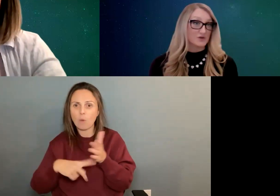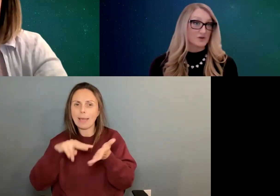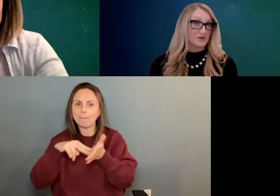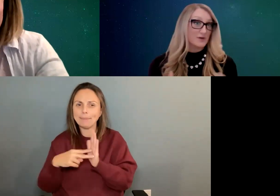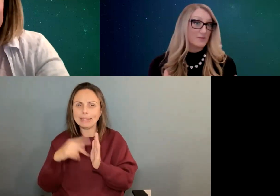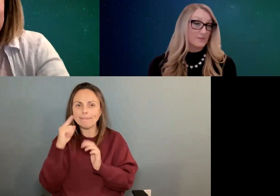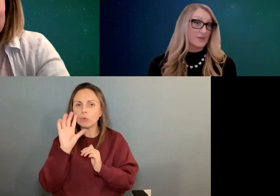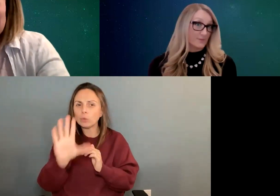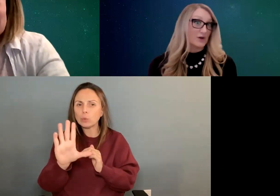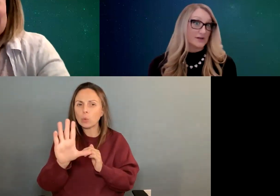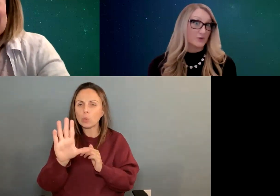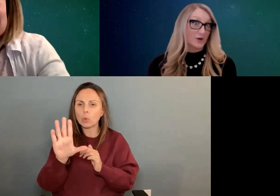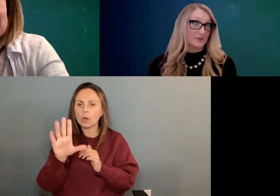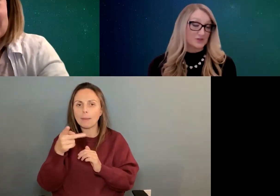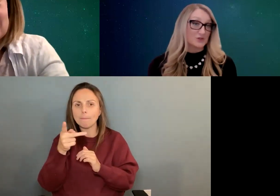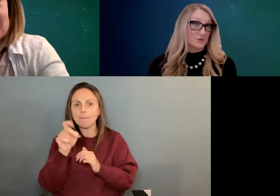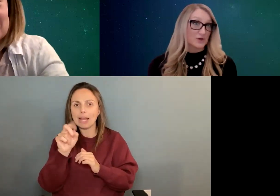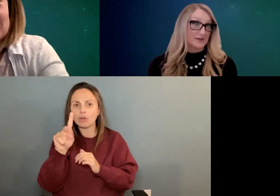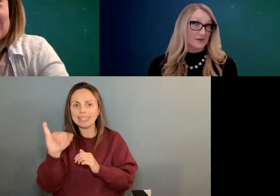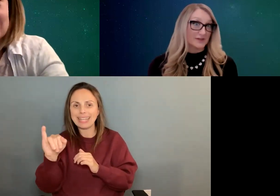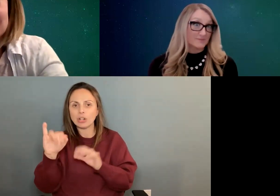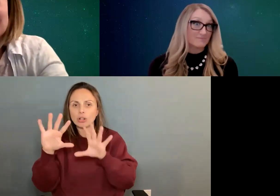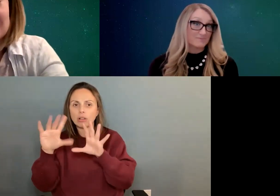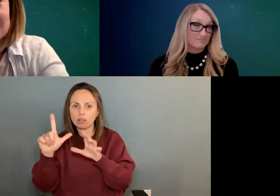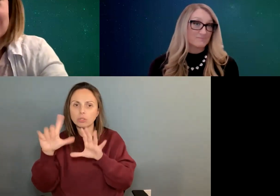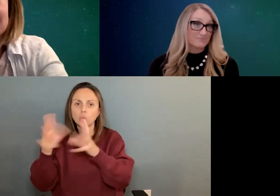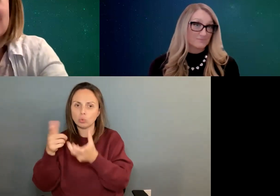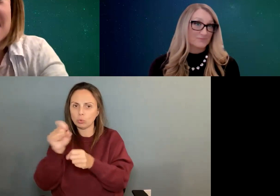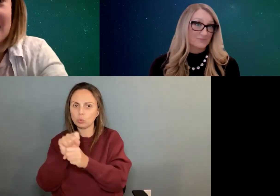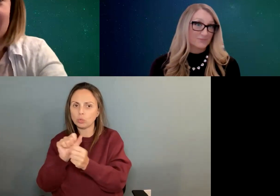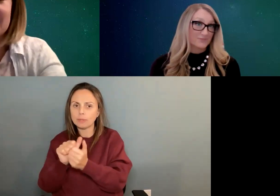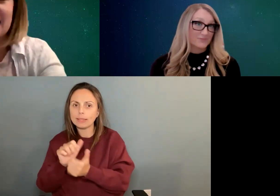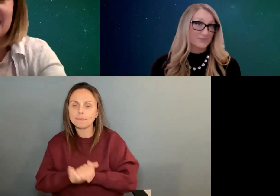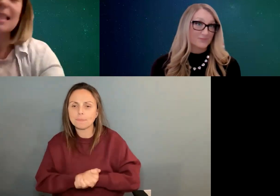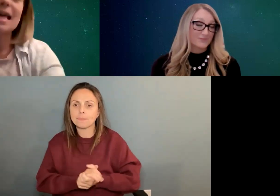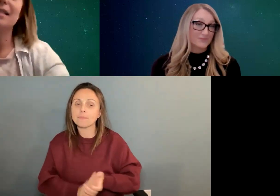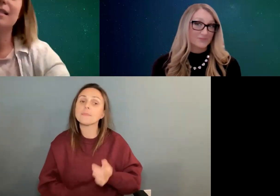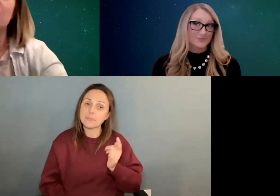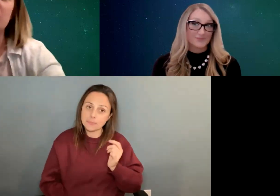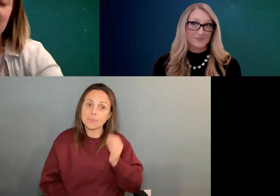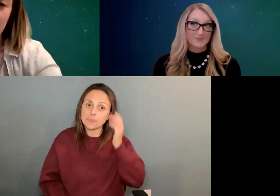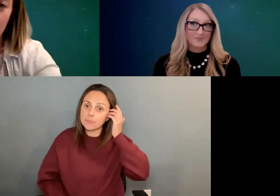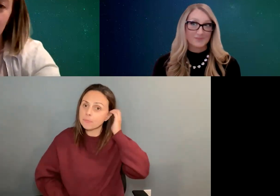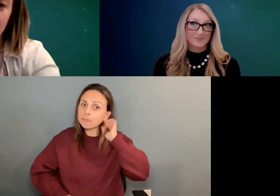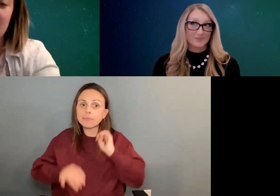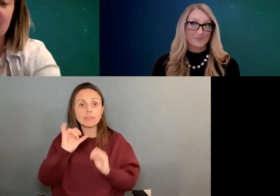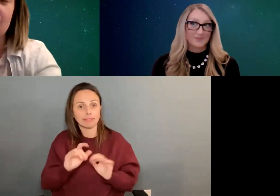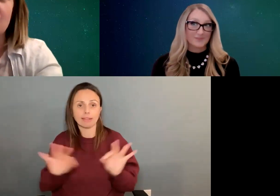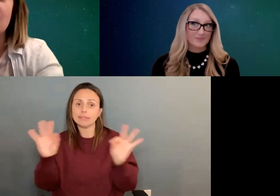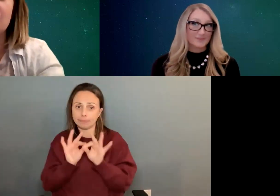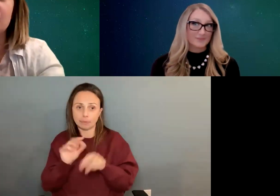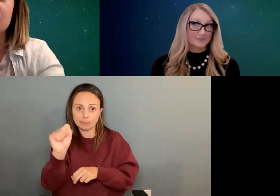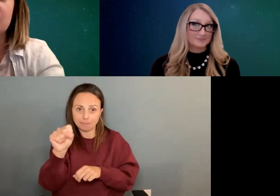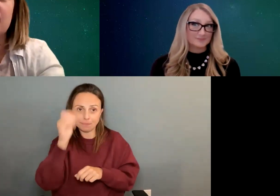for the perinatal population you were working with. Yeah, I think that's really important. I